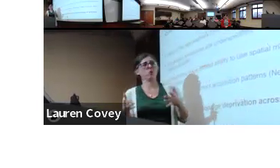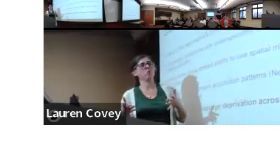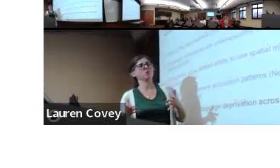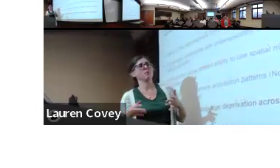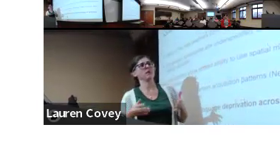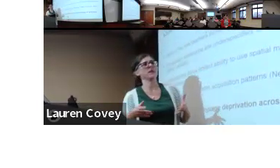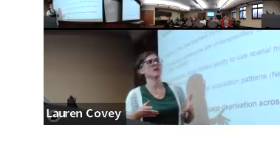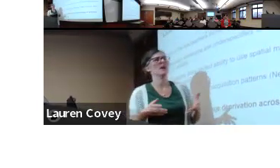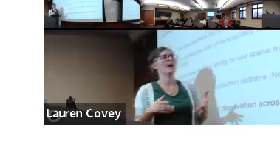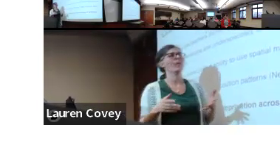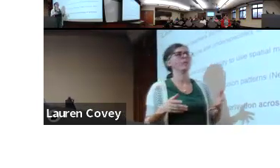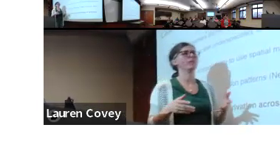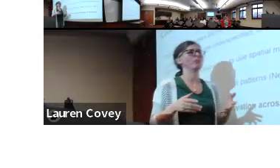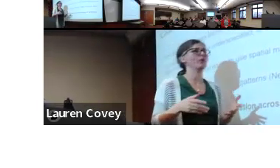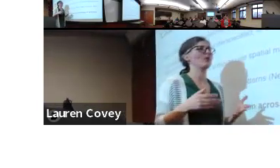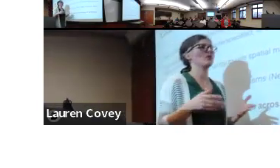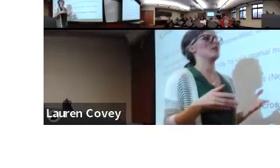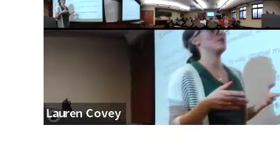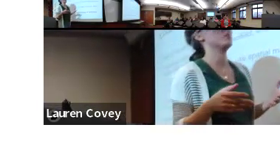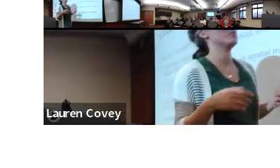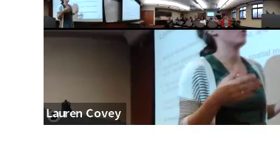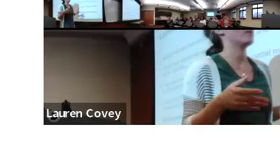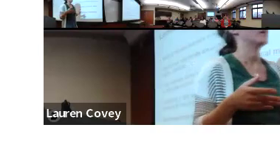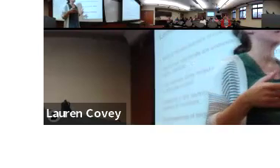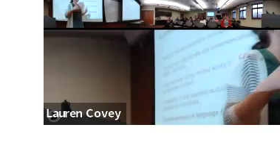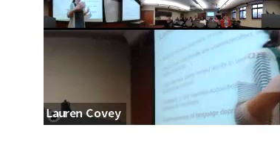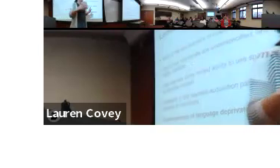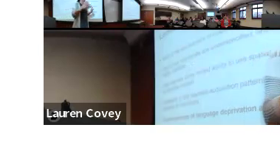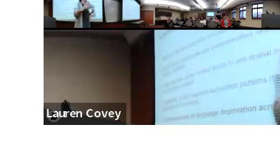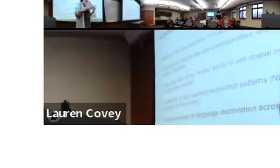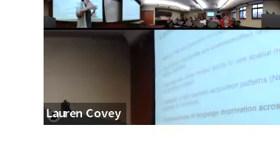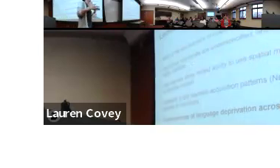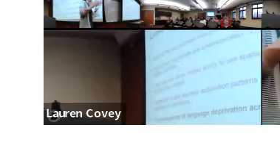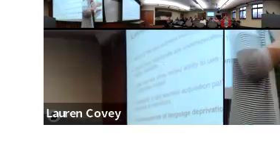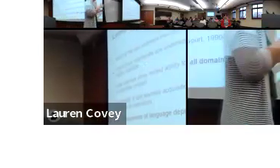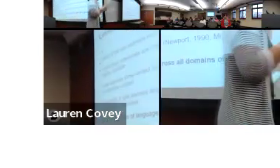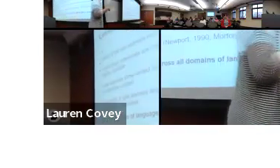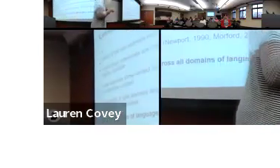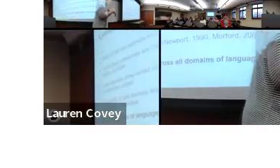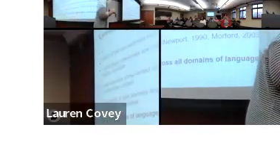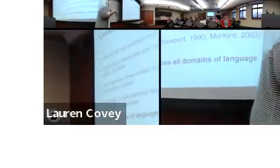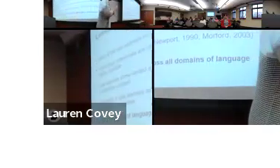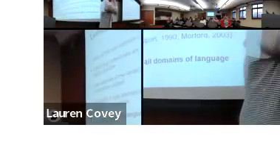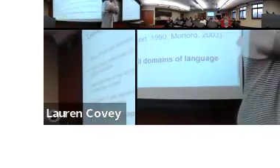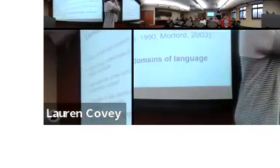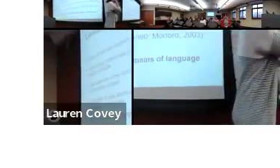be, even though typically we don't see people performing like learners who learn.